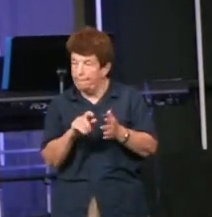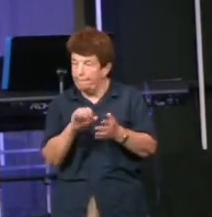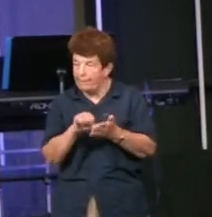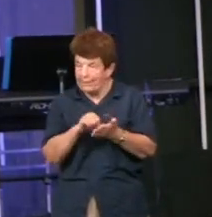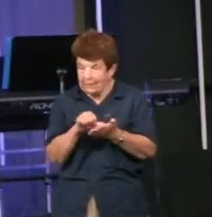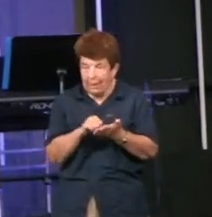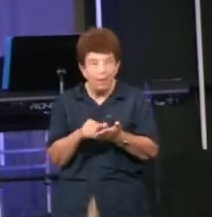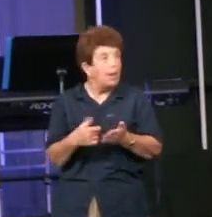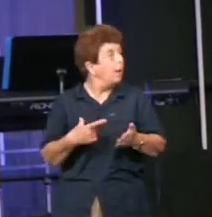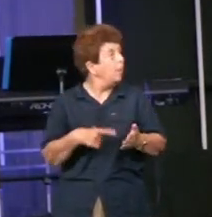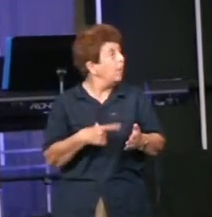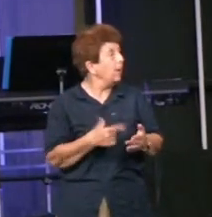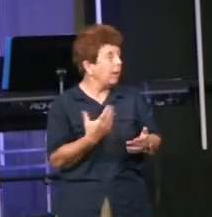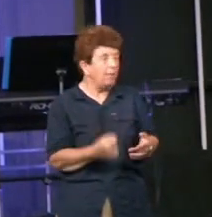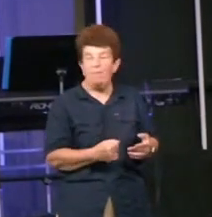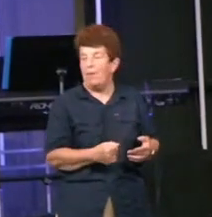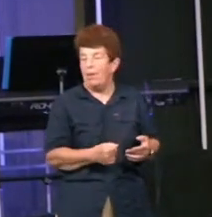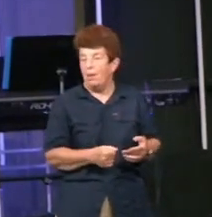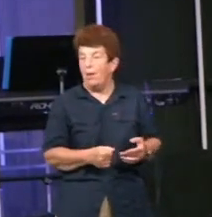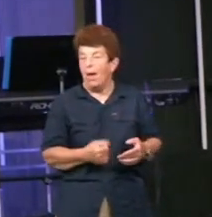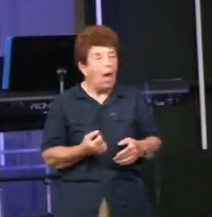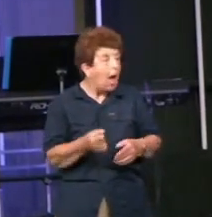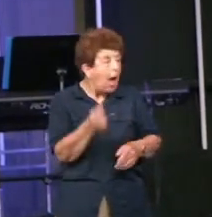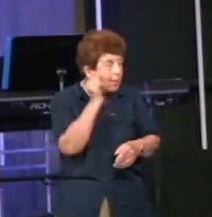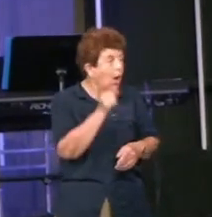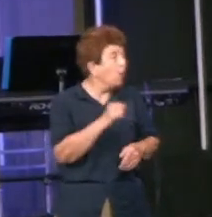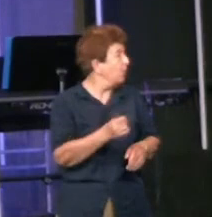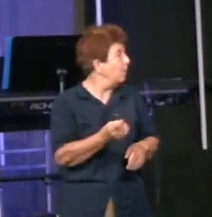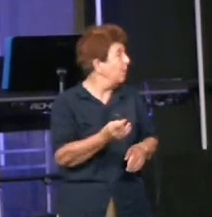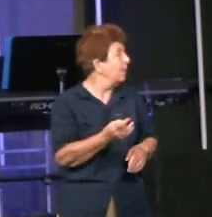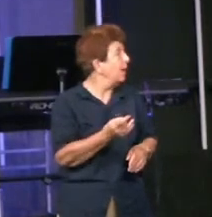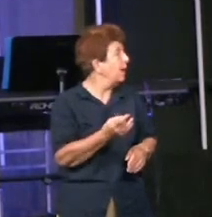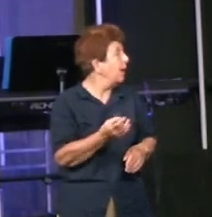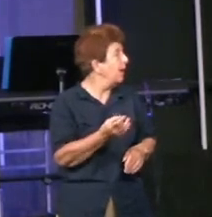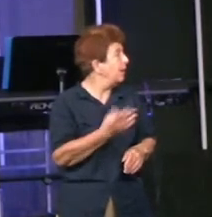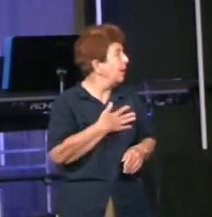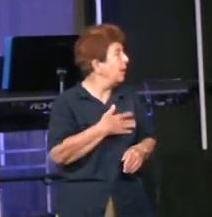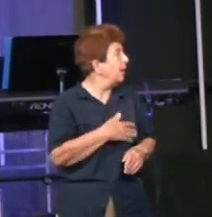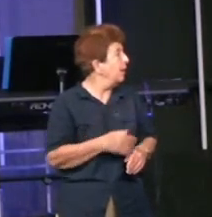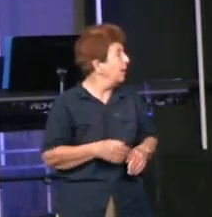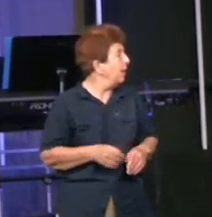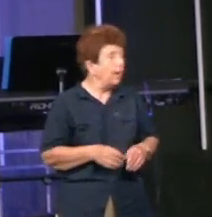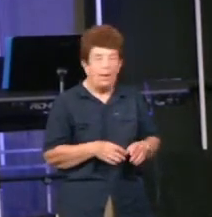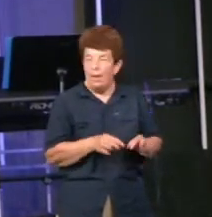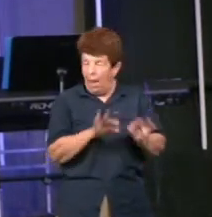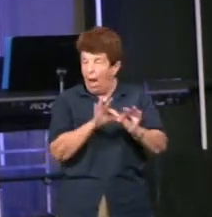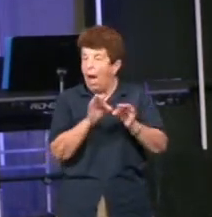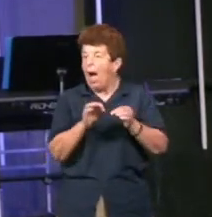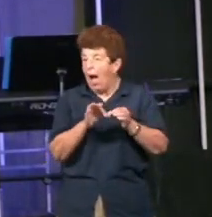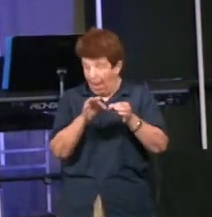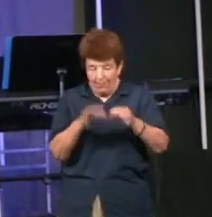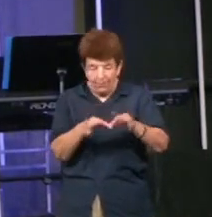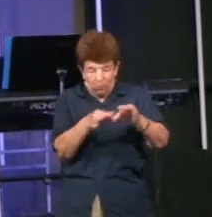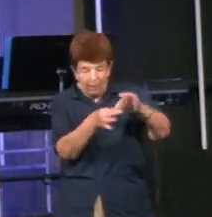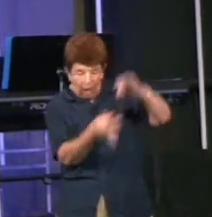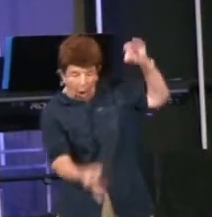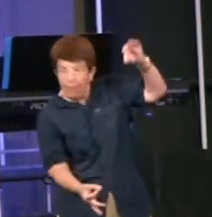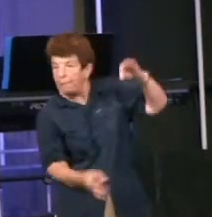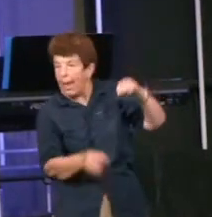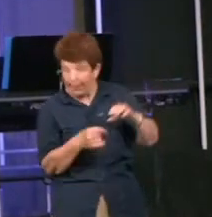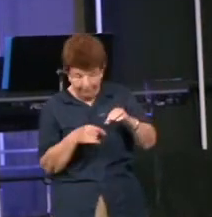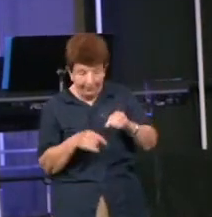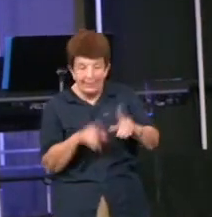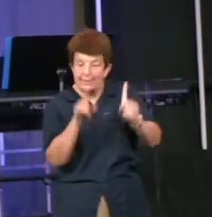Because I have what I've self-diagnosed myself with, and I call it open packet syndrome, okay?